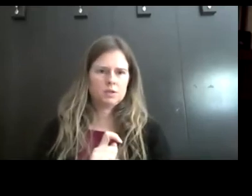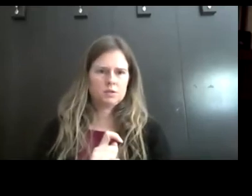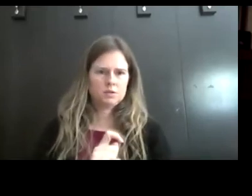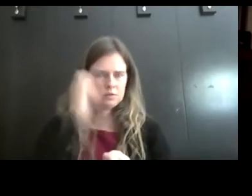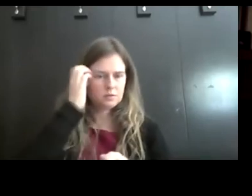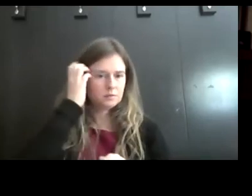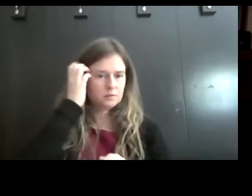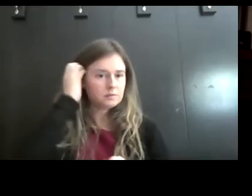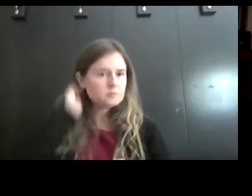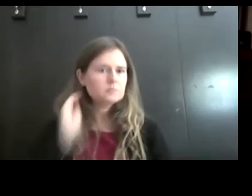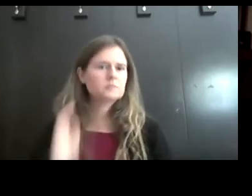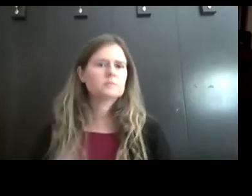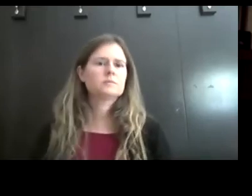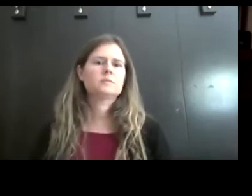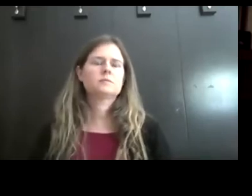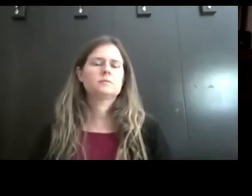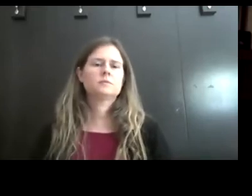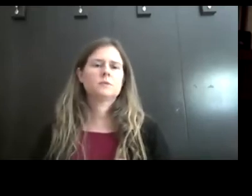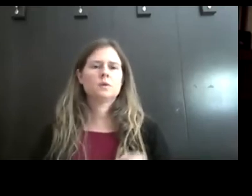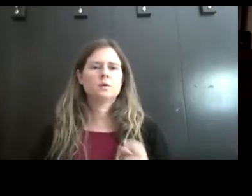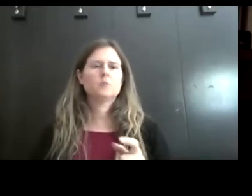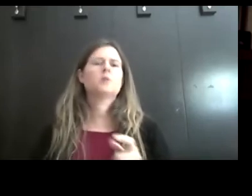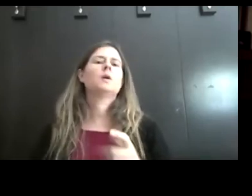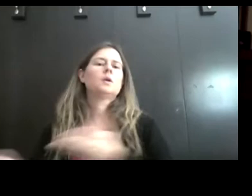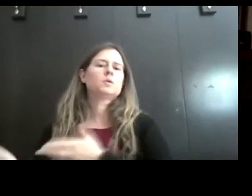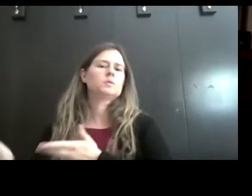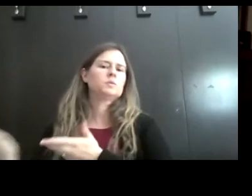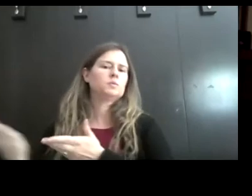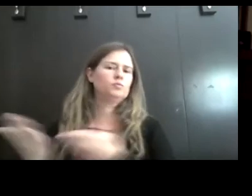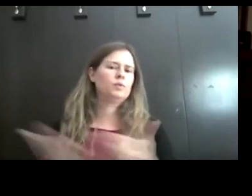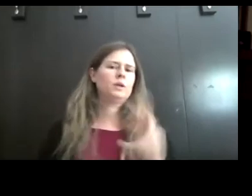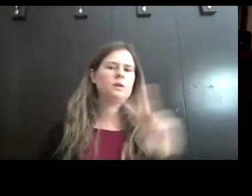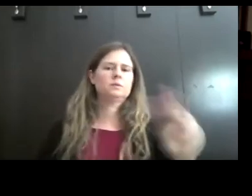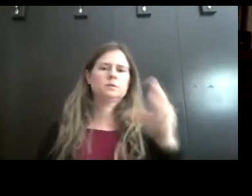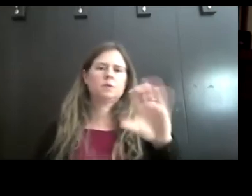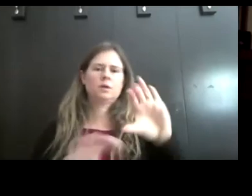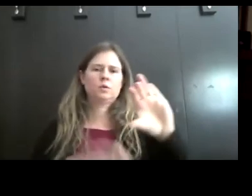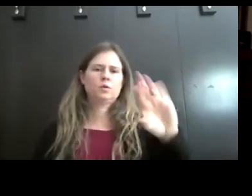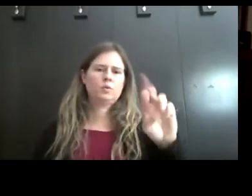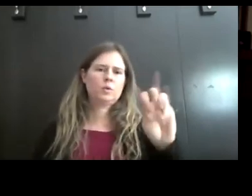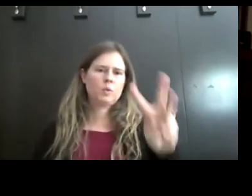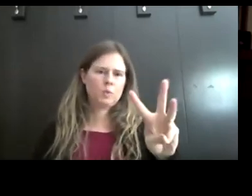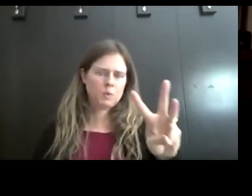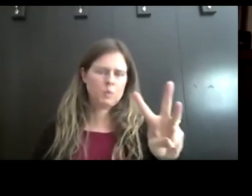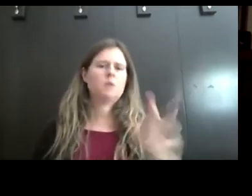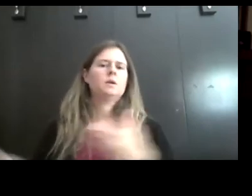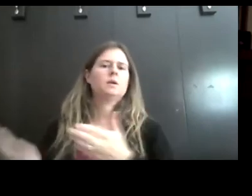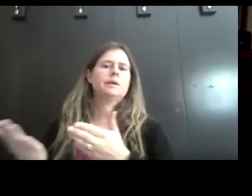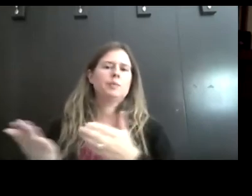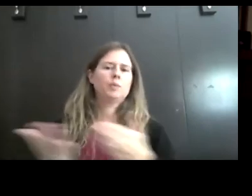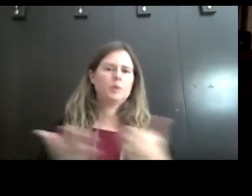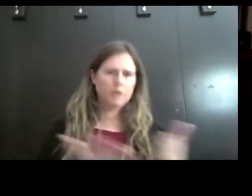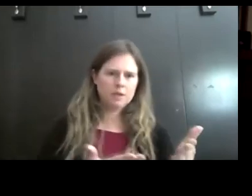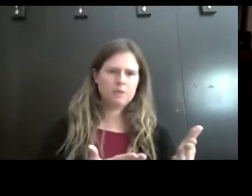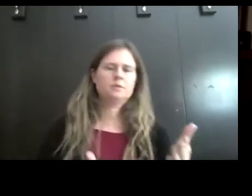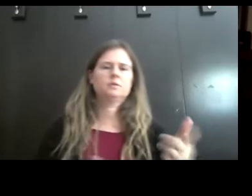those rubber Zodiacs with a little motor, and we bring them out to the tamale, and one person gets out of the tamale and into the Zodiac, and one person gets